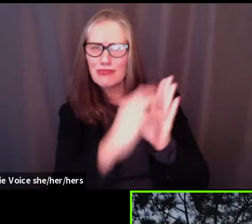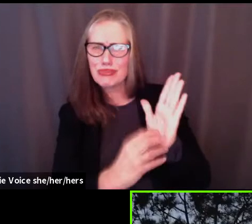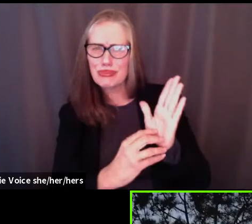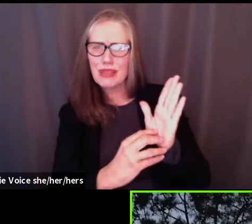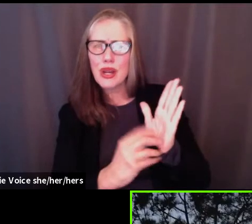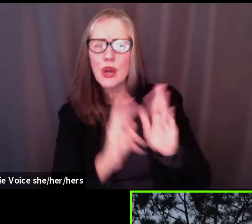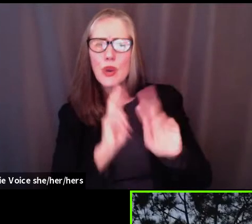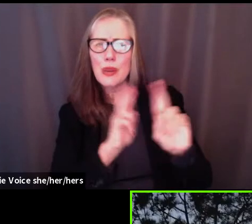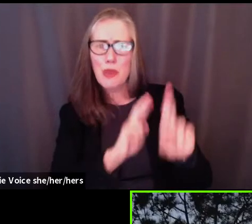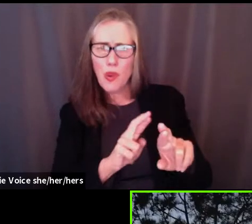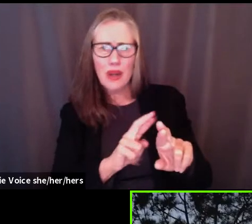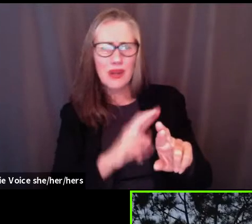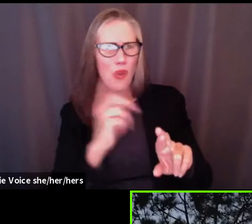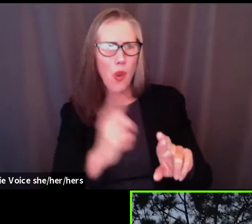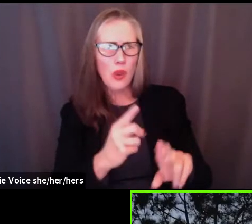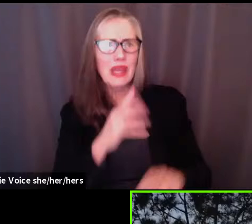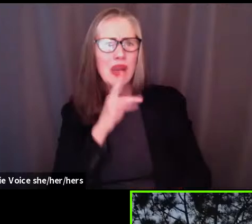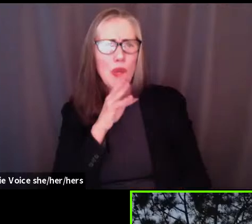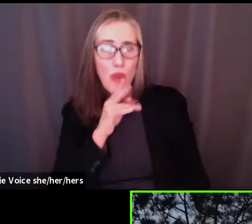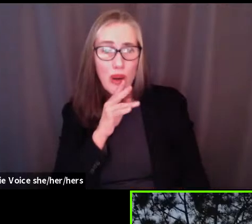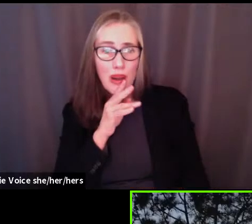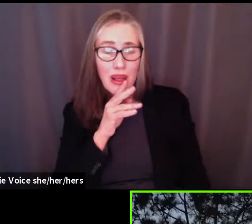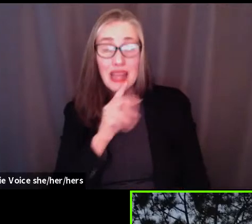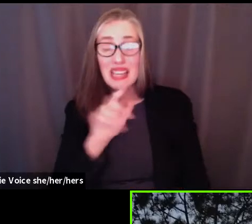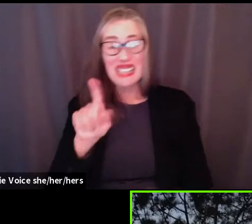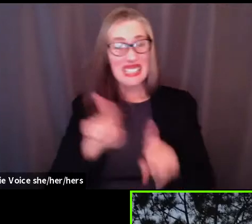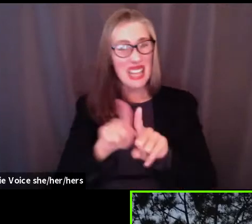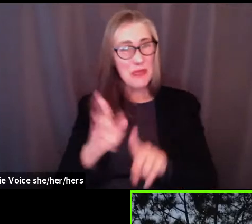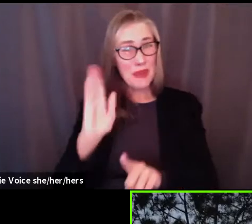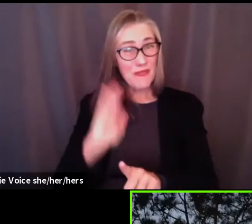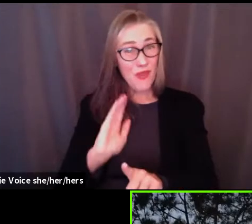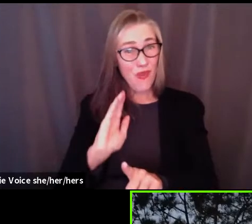item. There was no written report that I could find. And